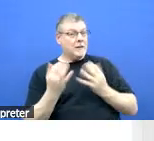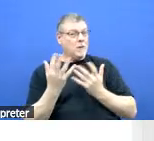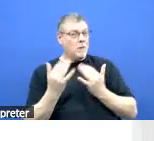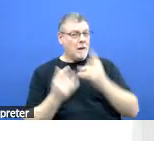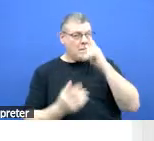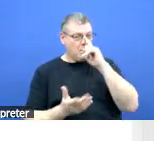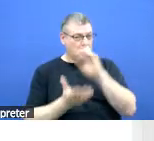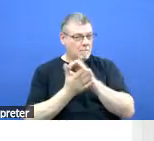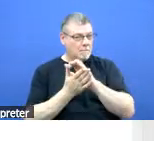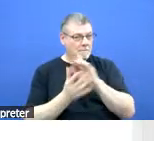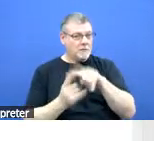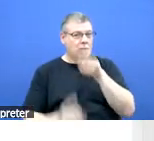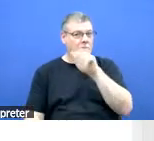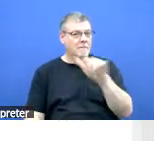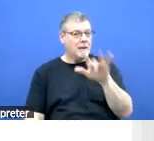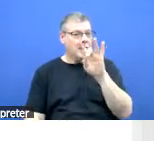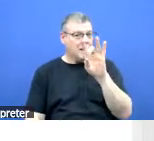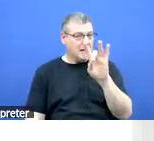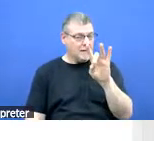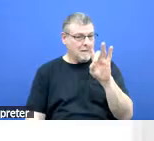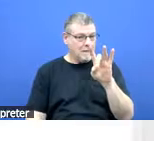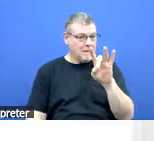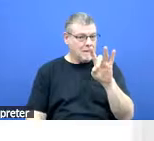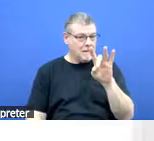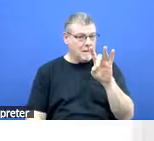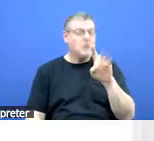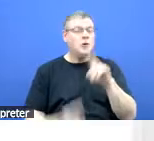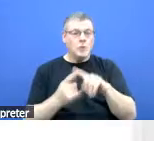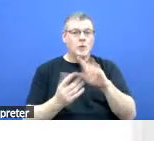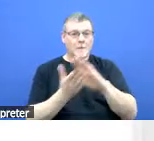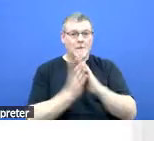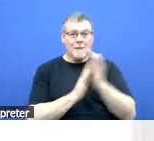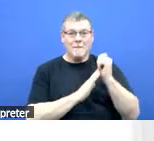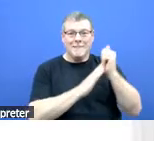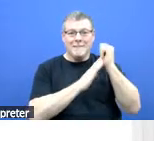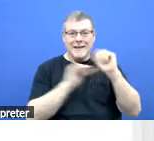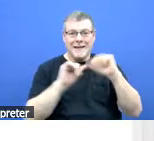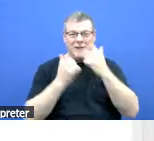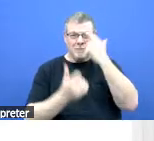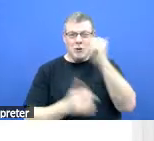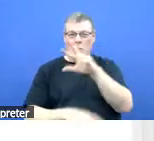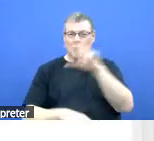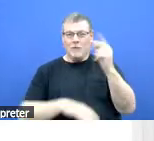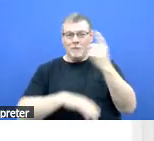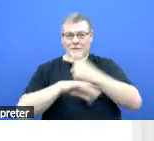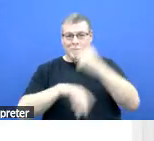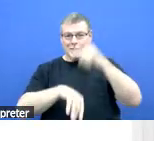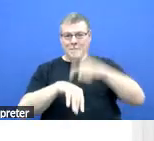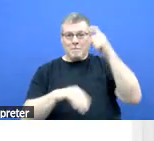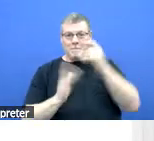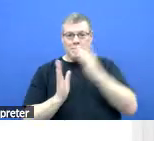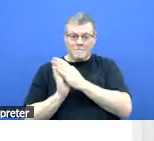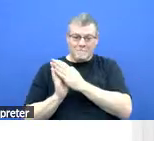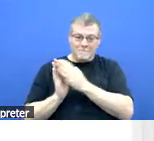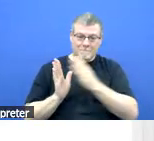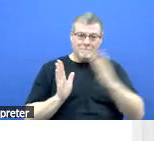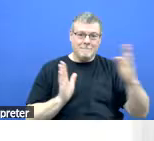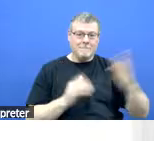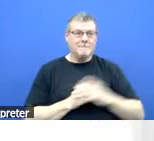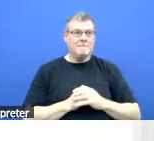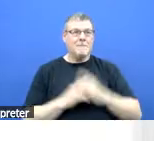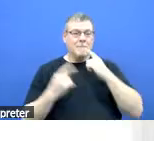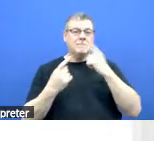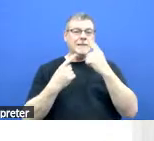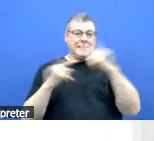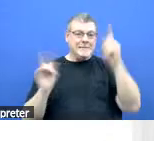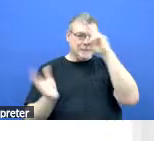May 8th to become lead agency, given the 30-day time frame required from your declaration